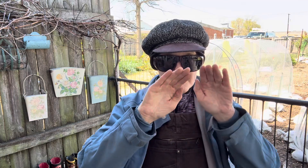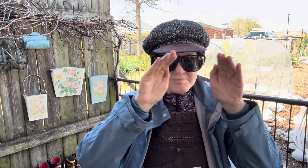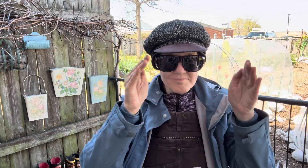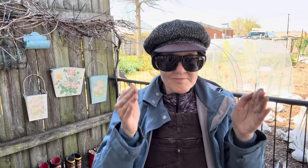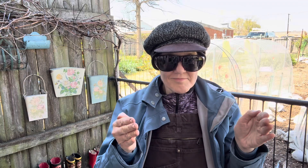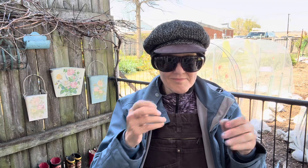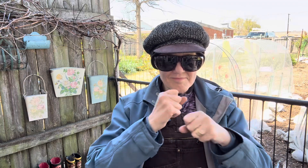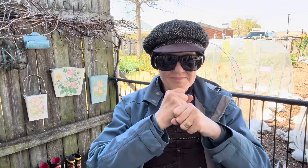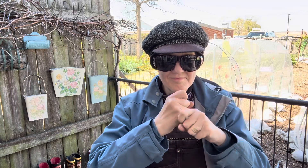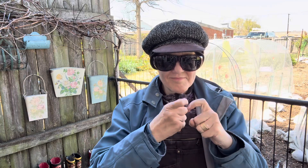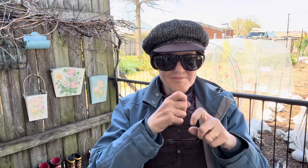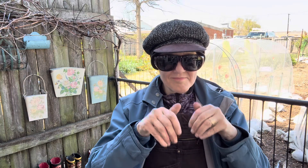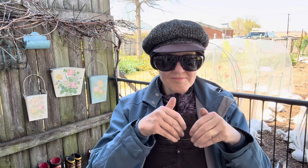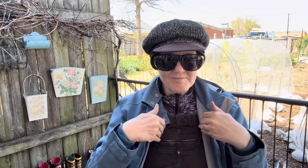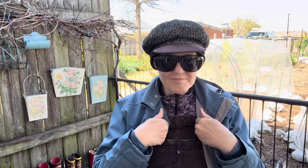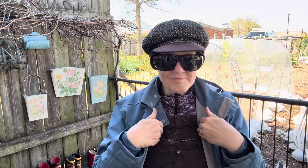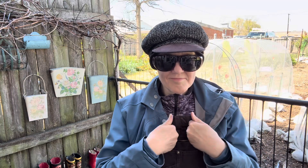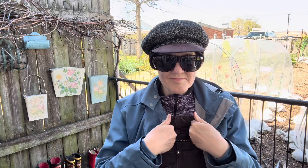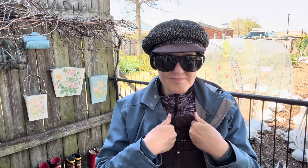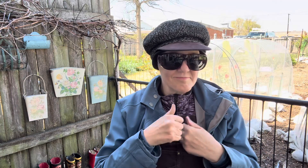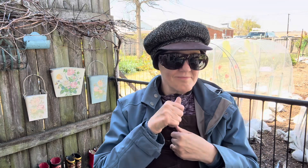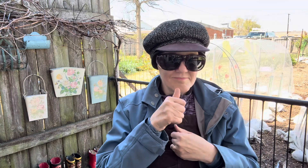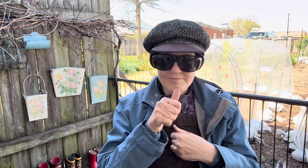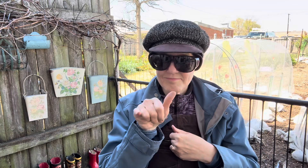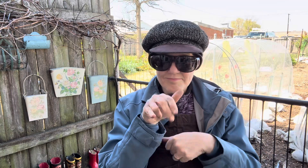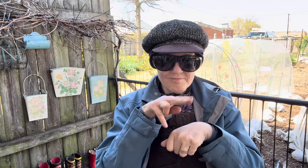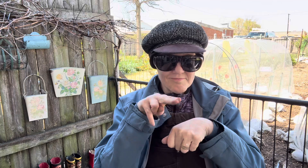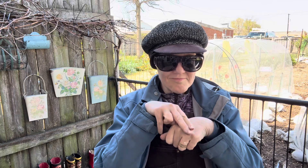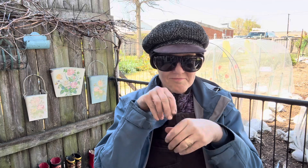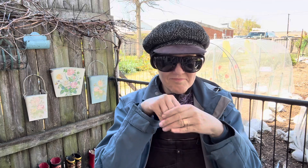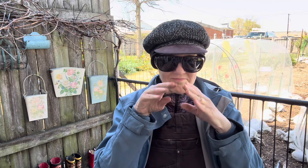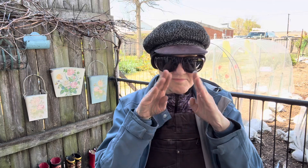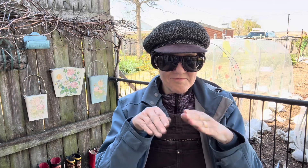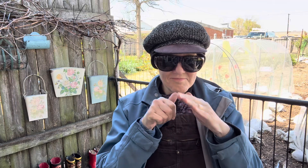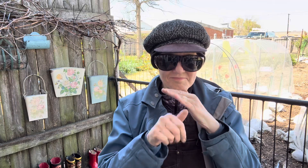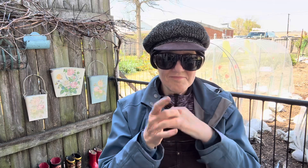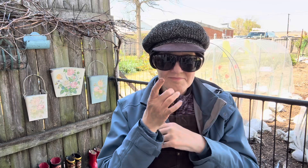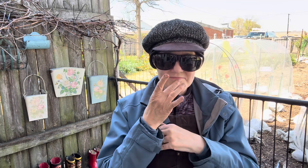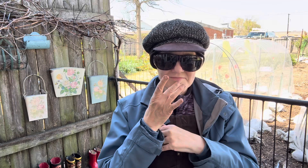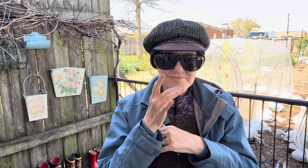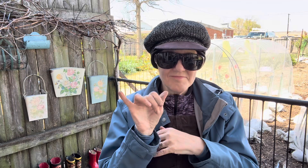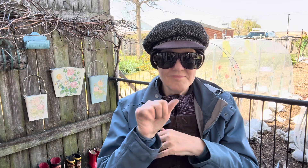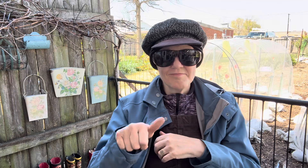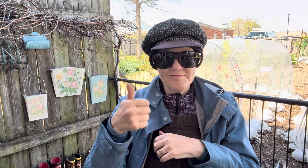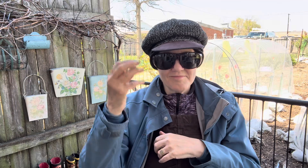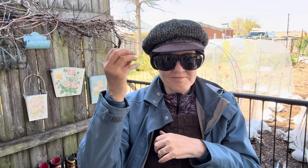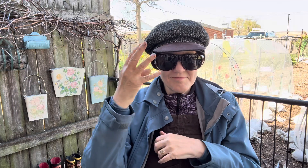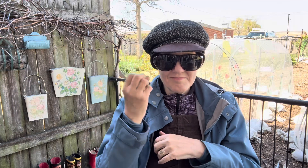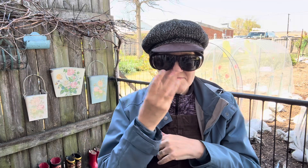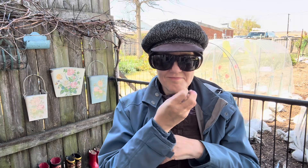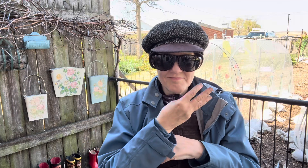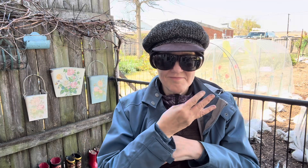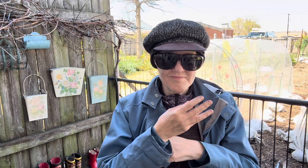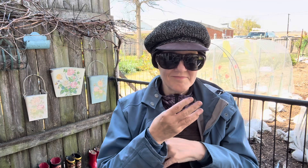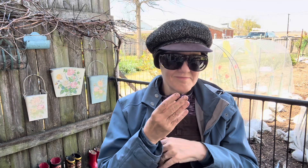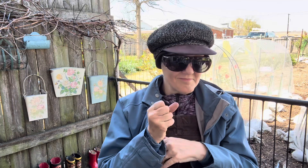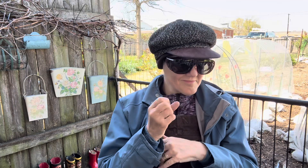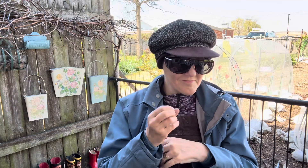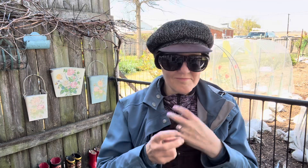under a netting, a tunnel, to protect them from digging animals. I'm not going to plant them like I normally plant my